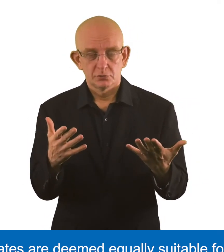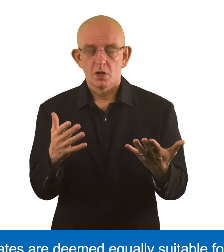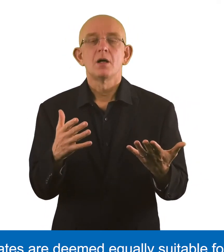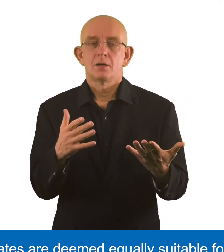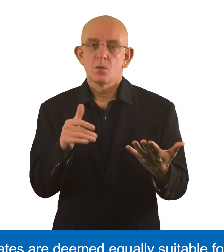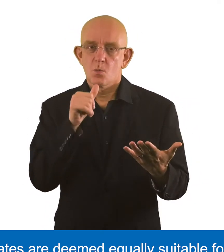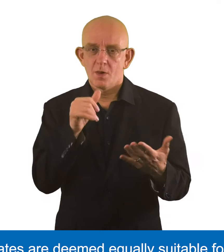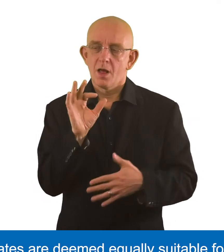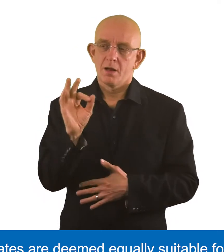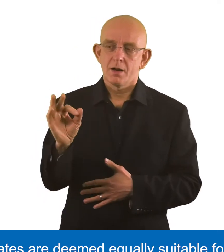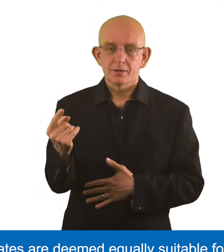interview.